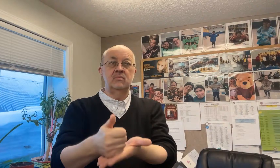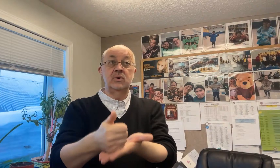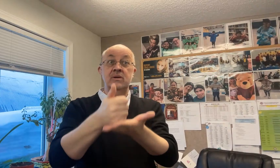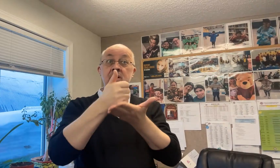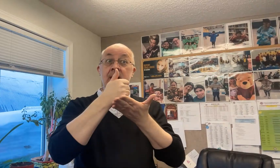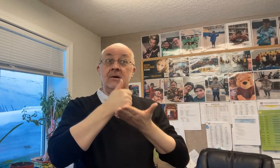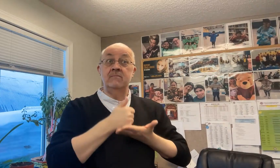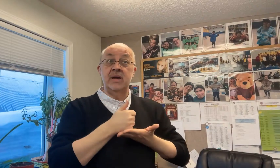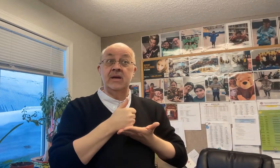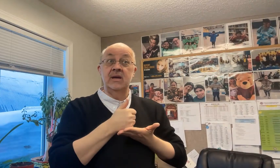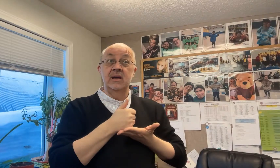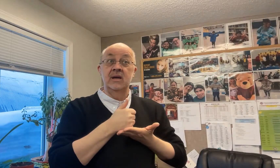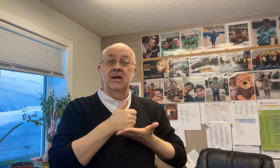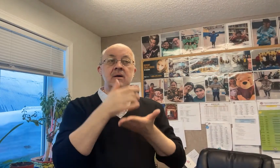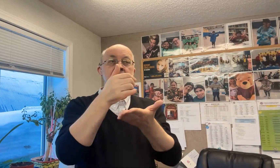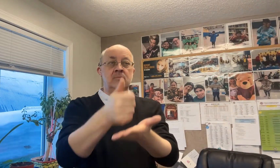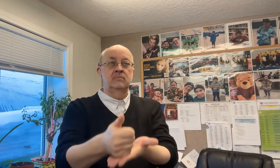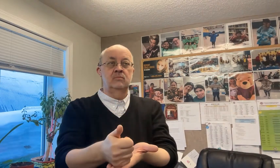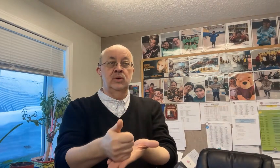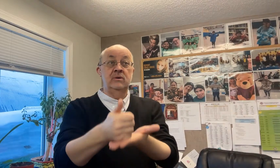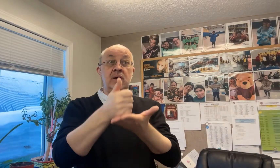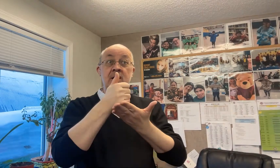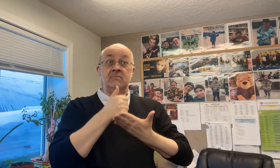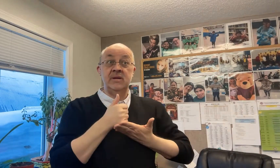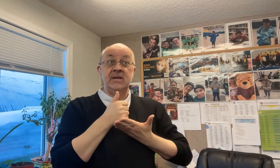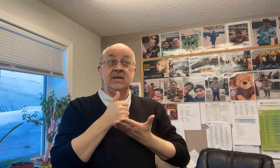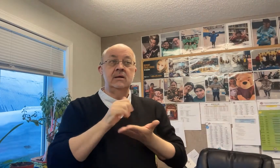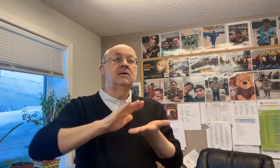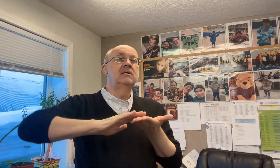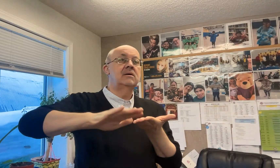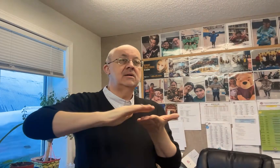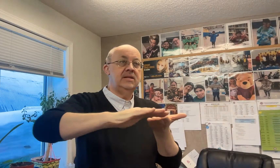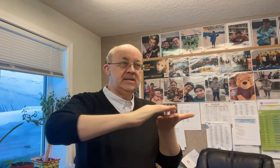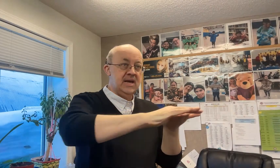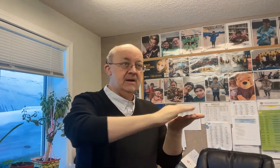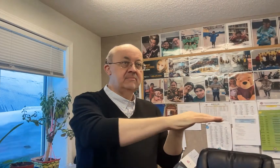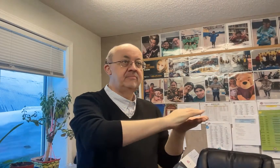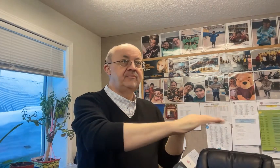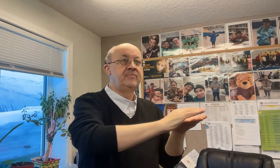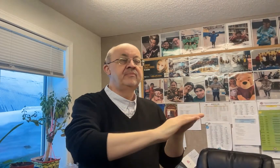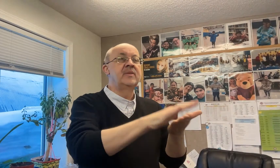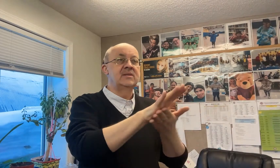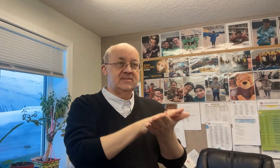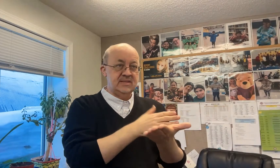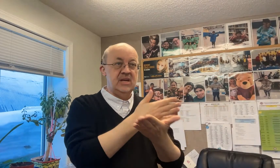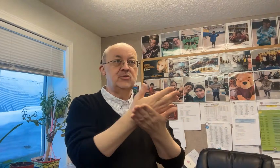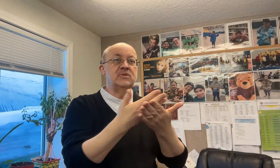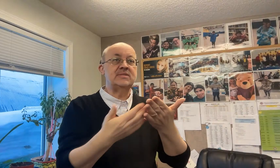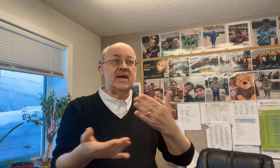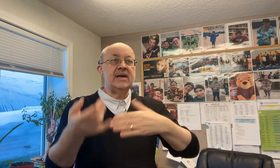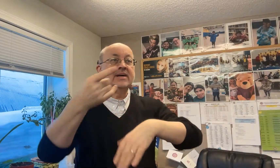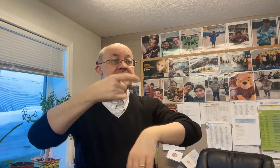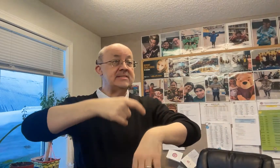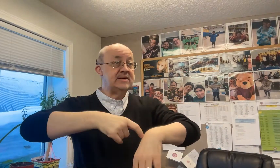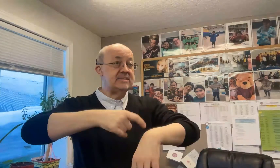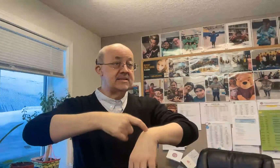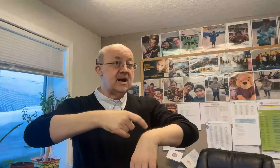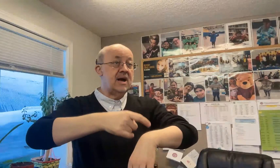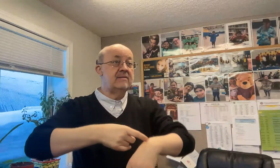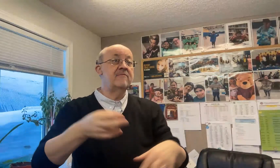you help me? Will you help me clean up? Schedule says it's time